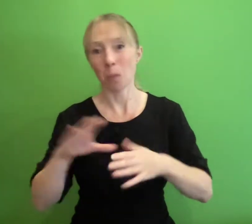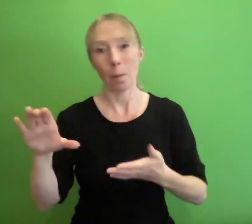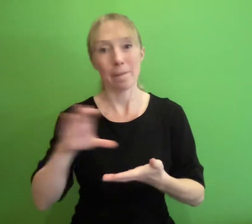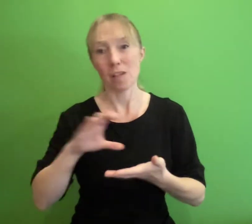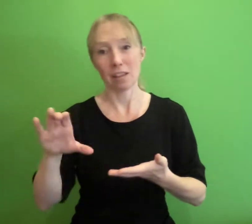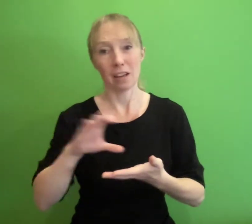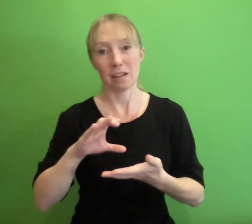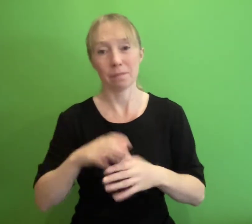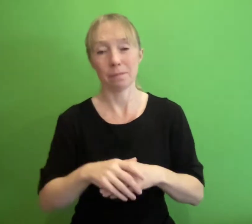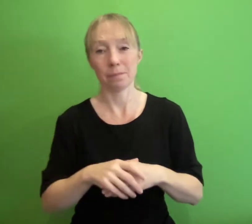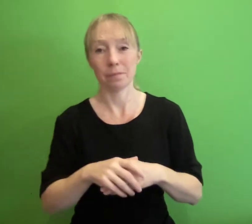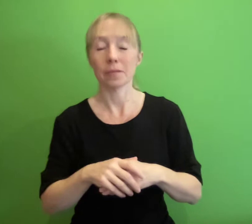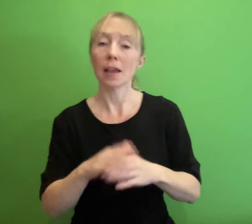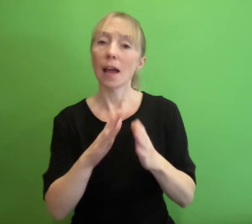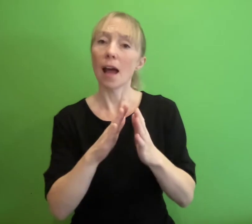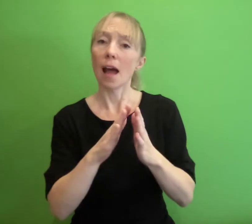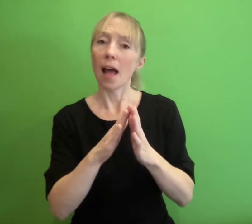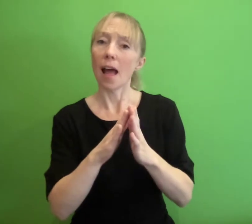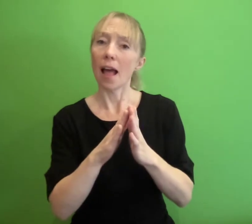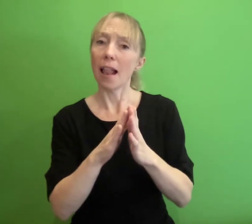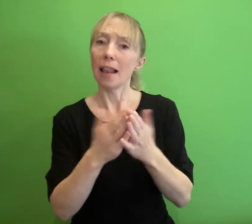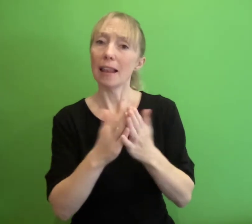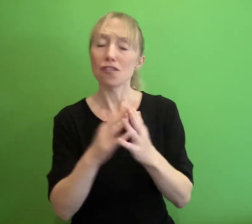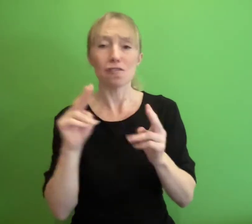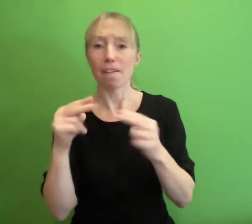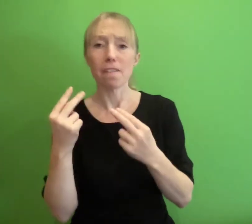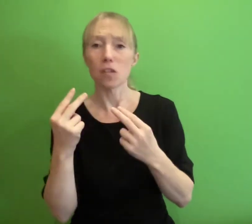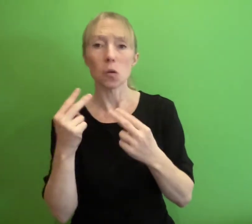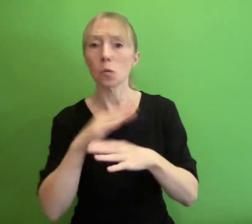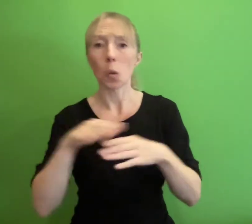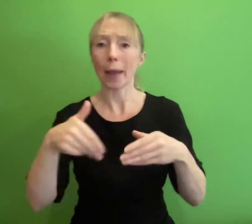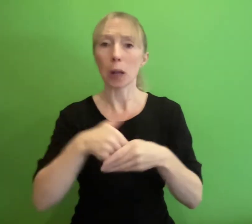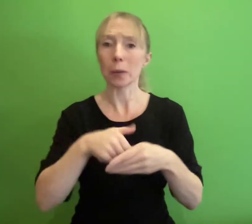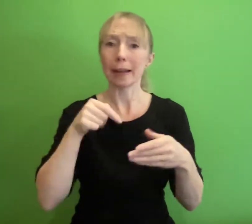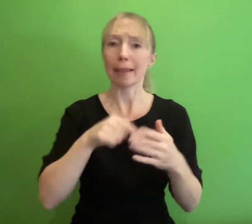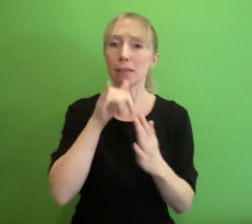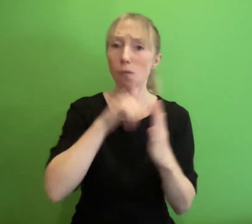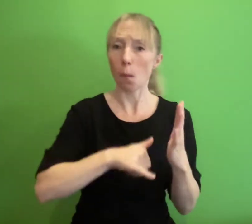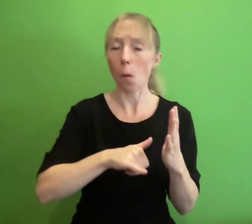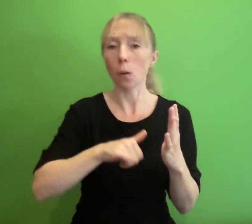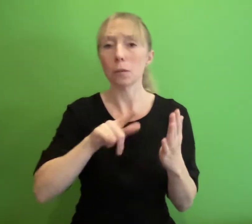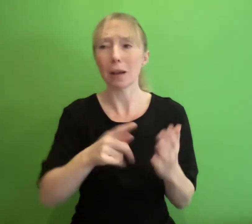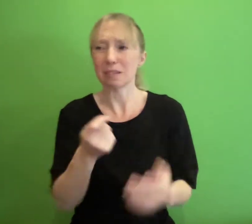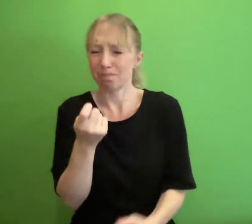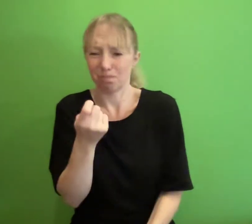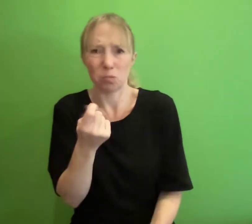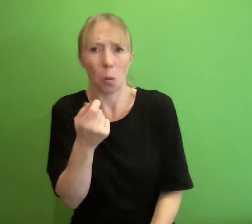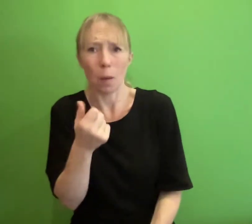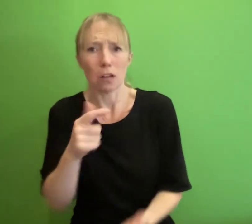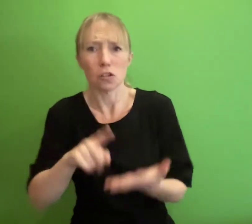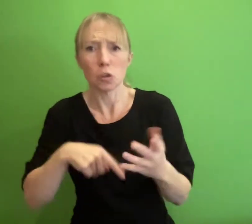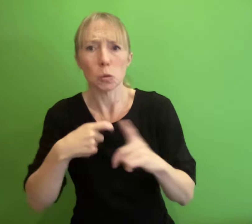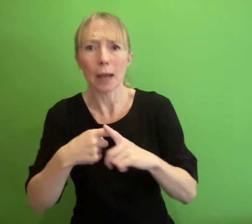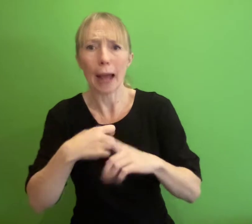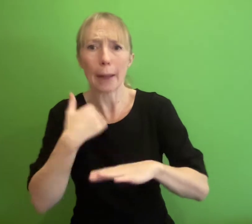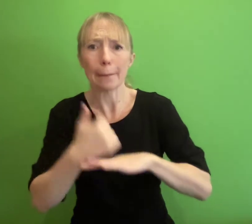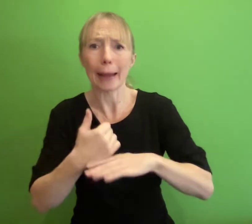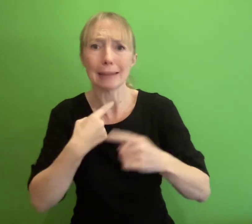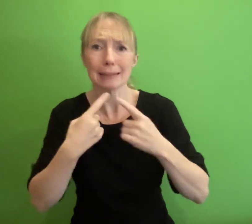Whilst a literature review was out of scope for this report, there appears to be very little UK-based data and research on deaf and disabled